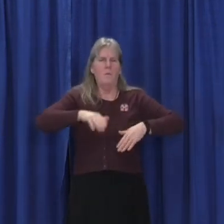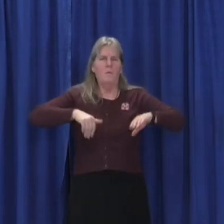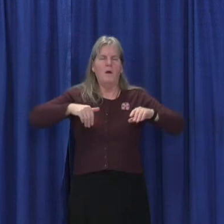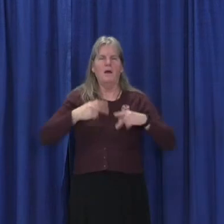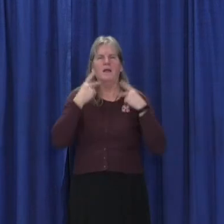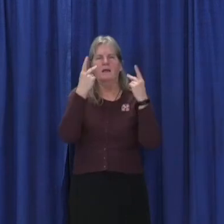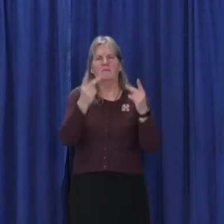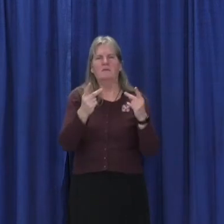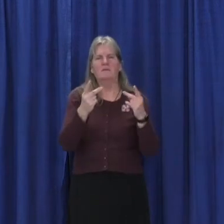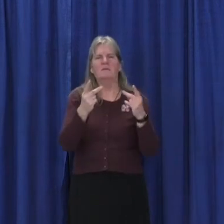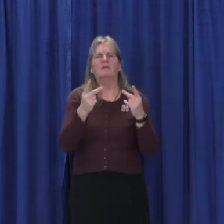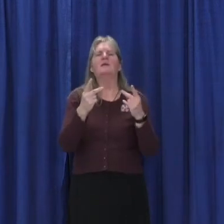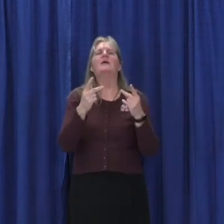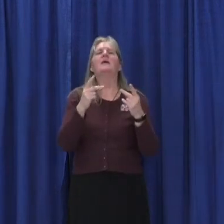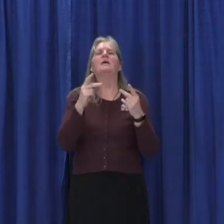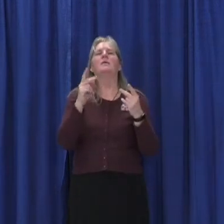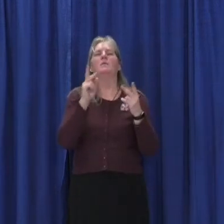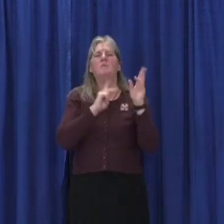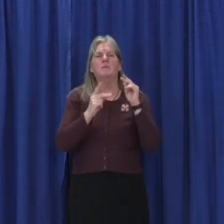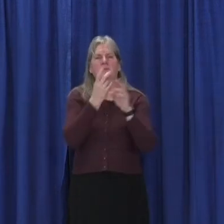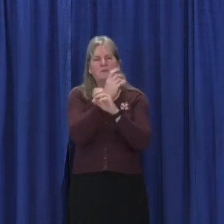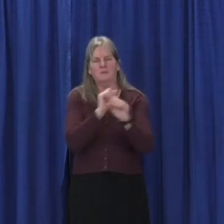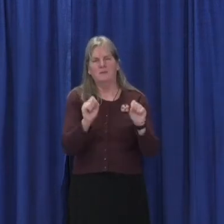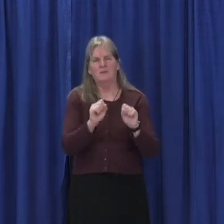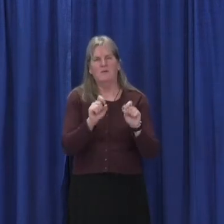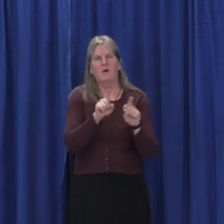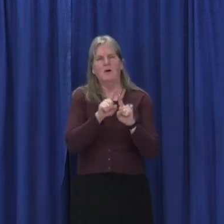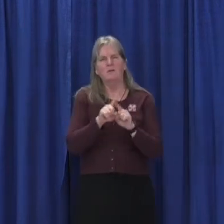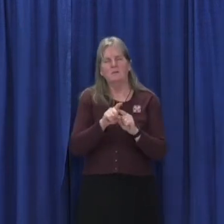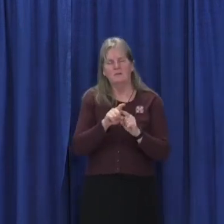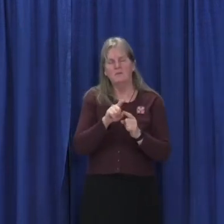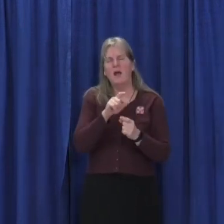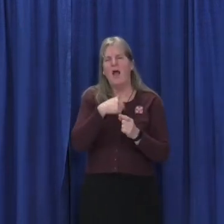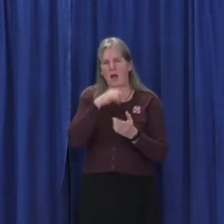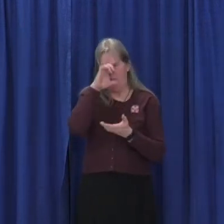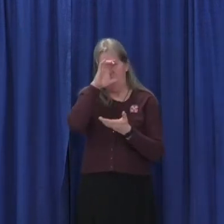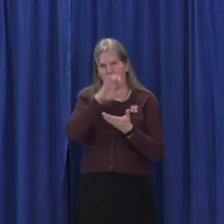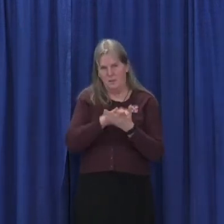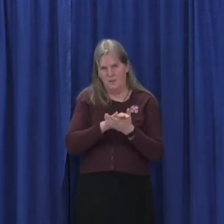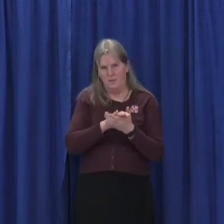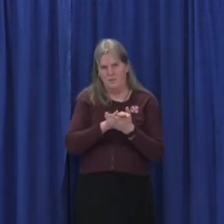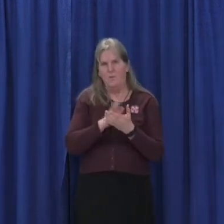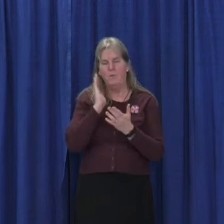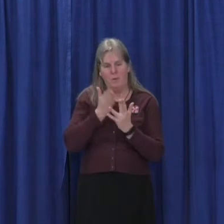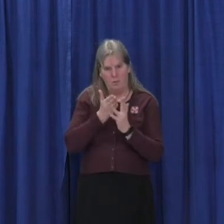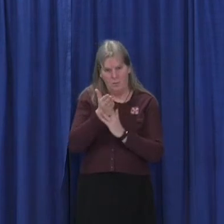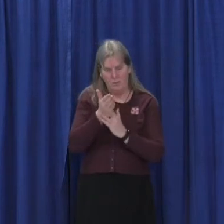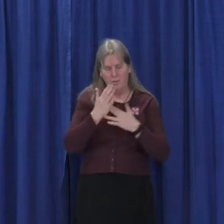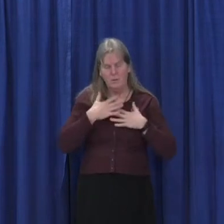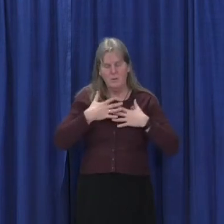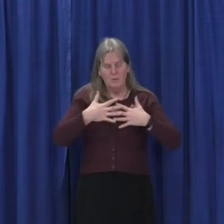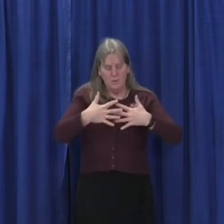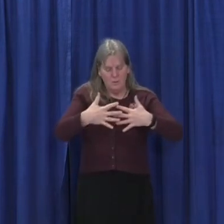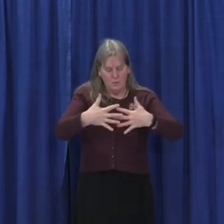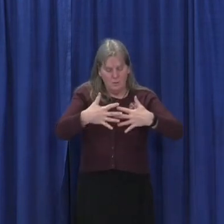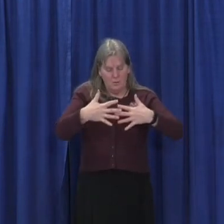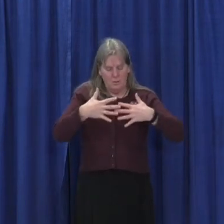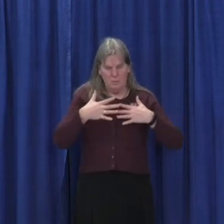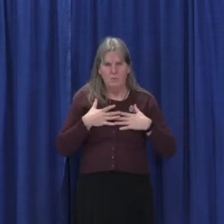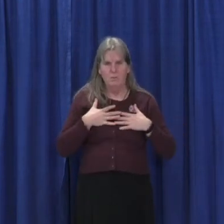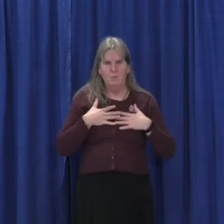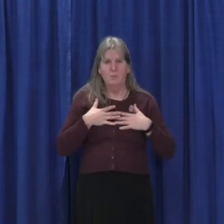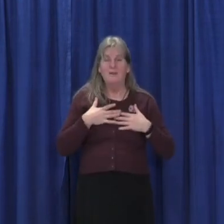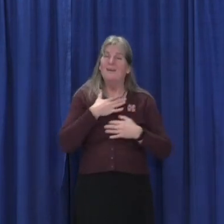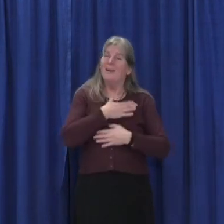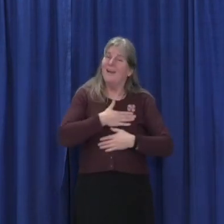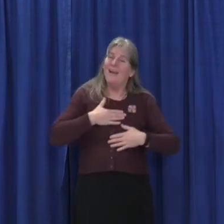safely. And most of all, don't lose faith. We'll get through this. Take a deep breath. Enjoy what you can,